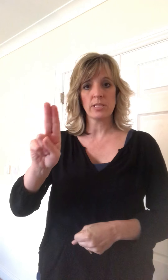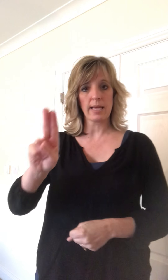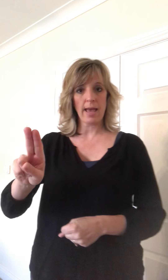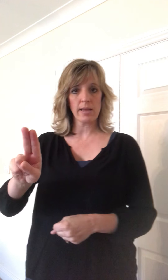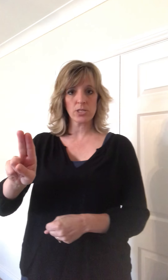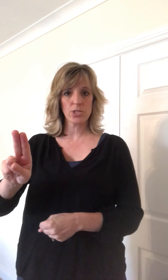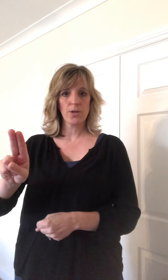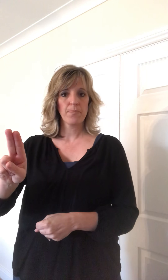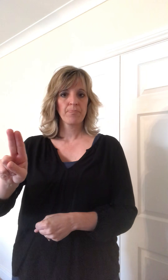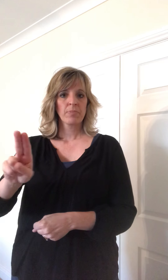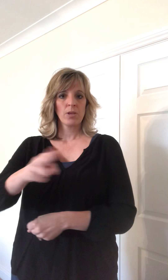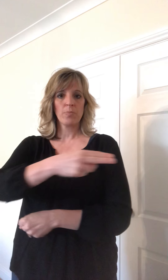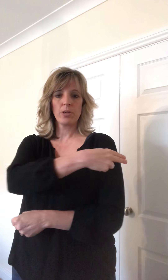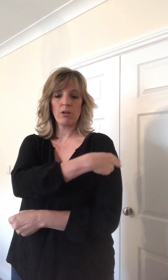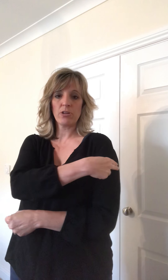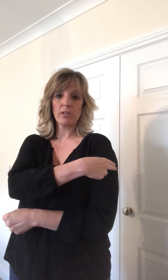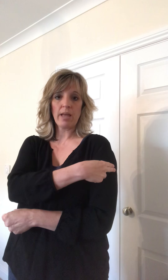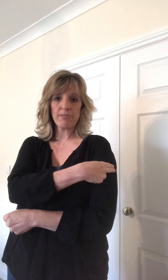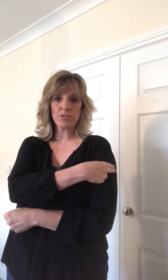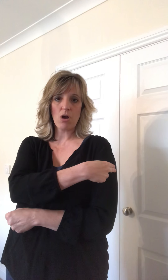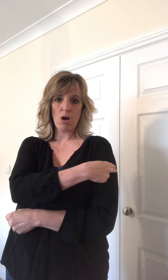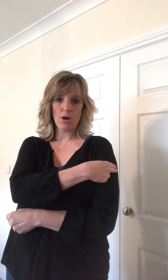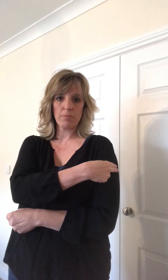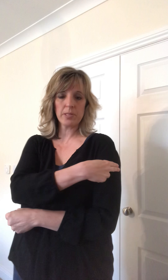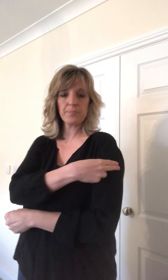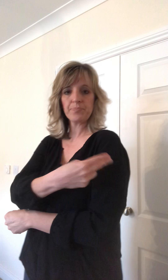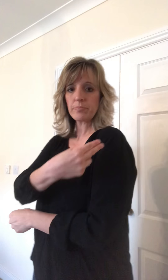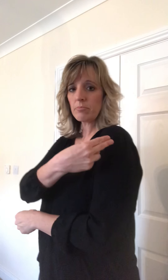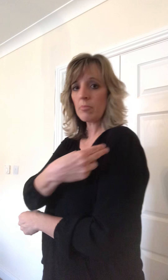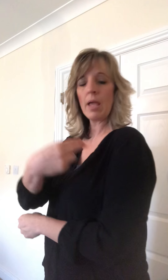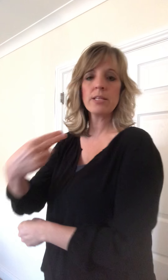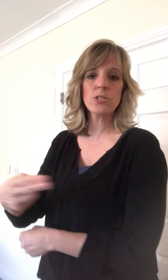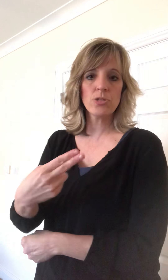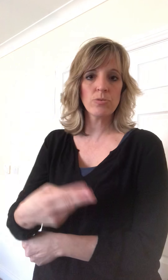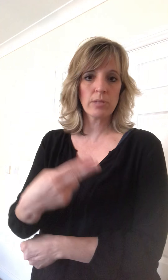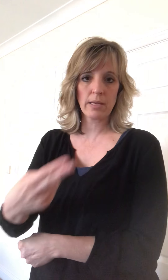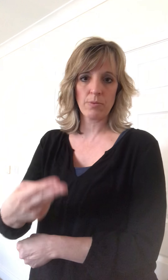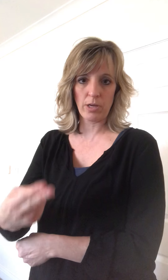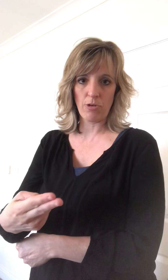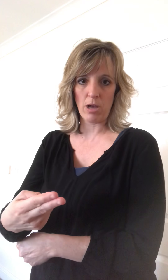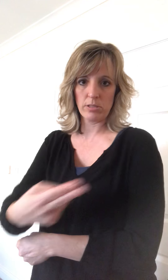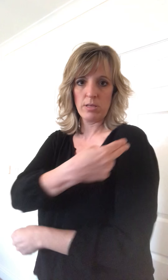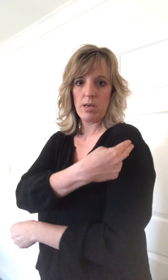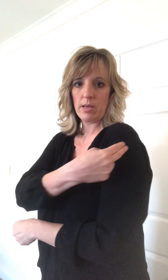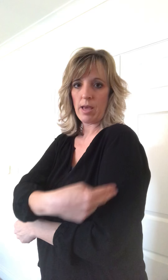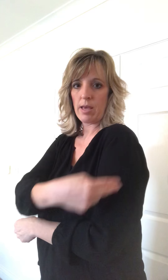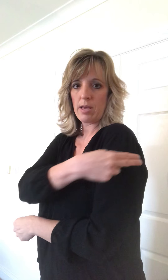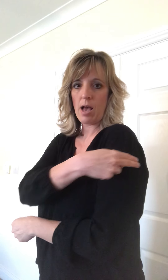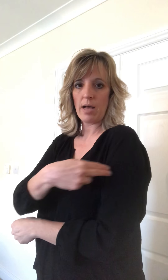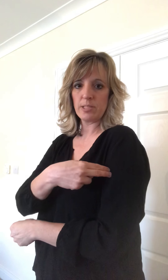take H, you put it on your left arm, and you do like the Red Cross, okay?